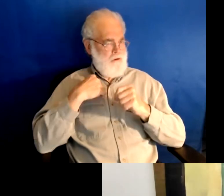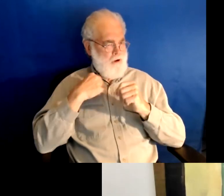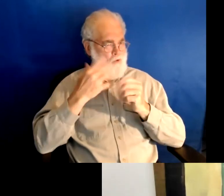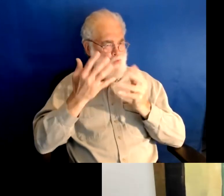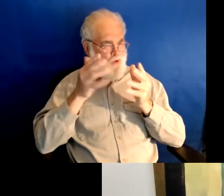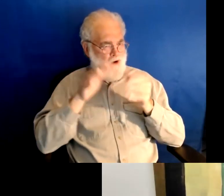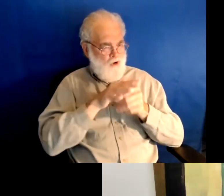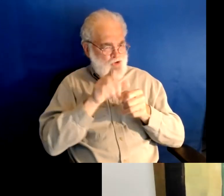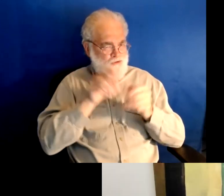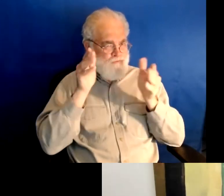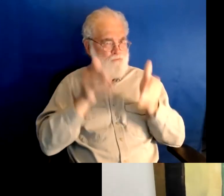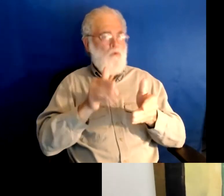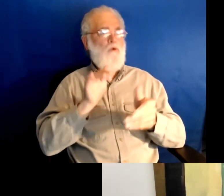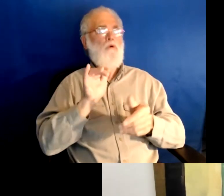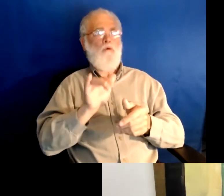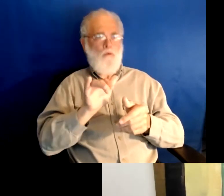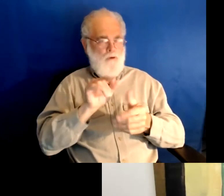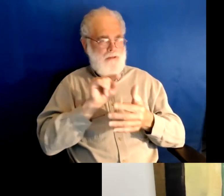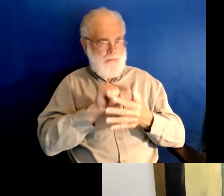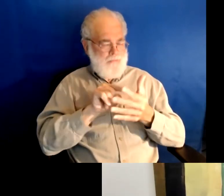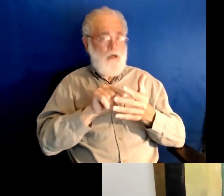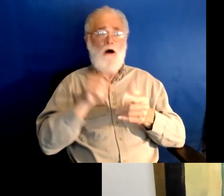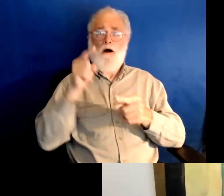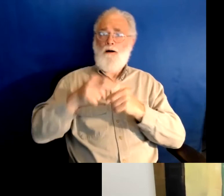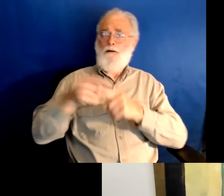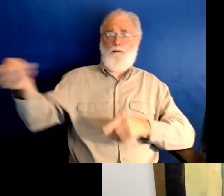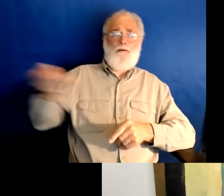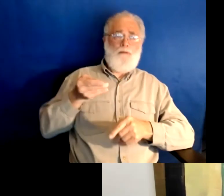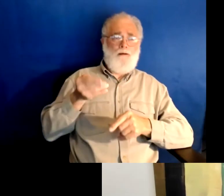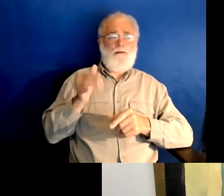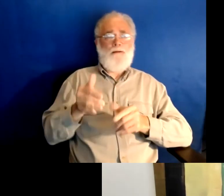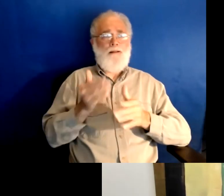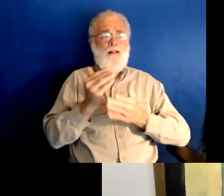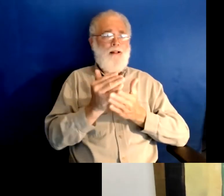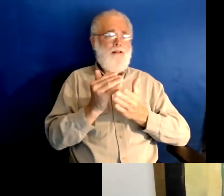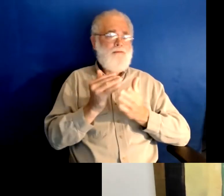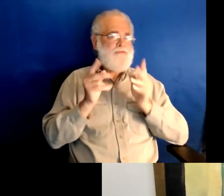succeed, and what areas do I need to focus on?